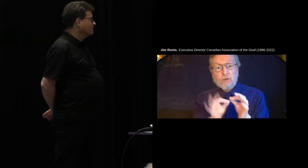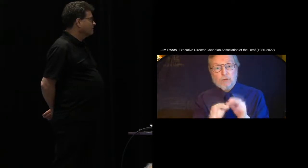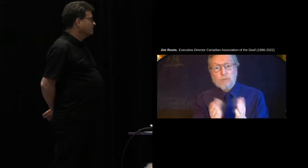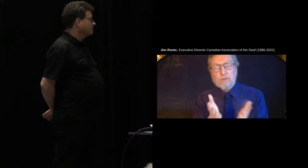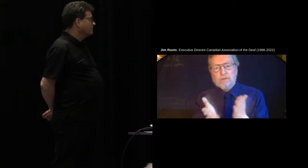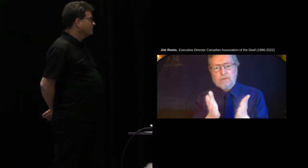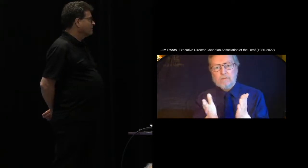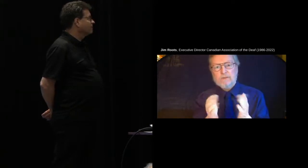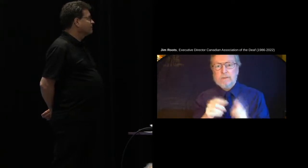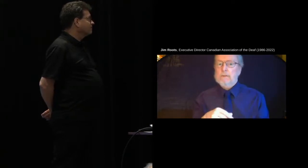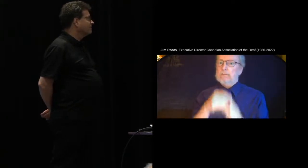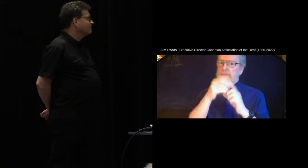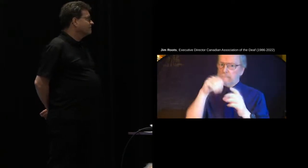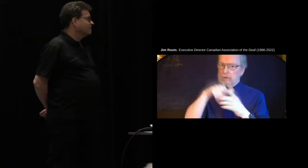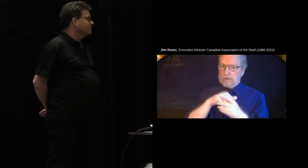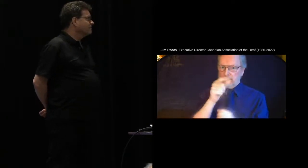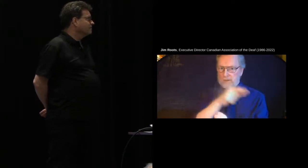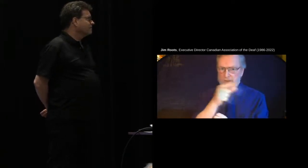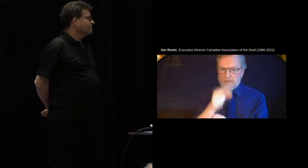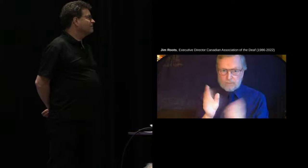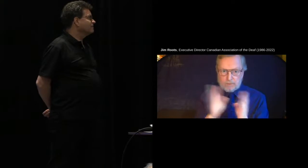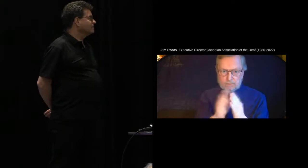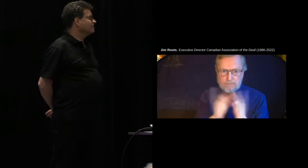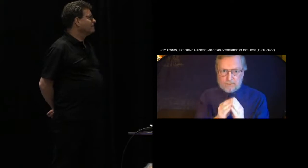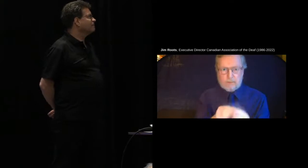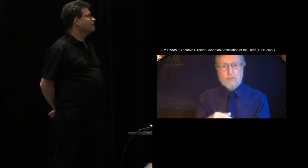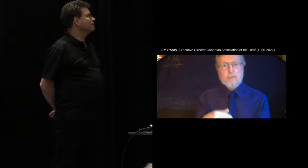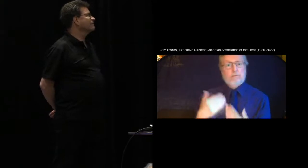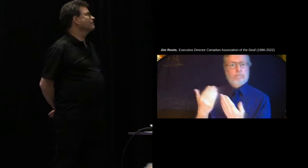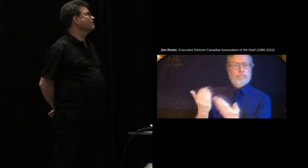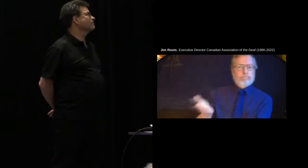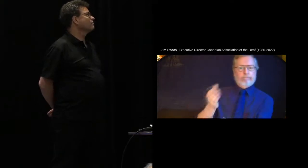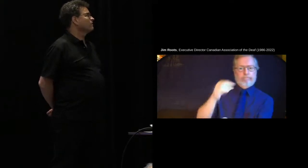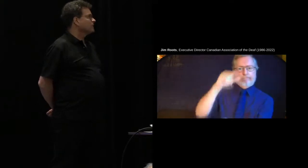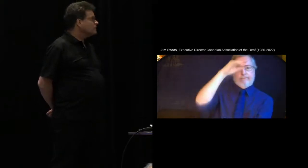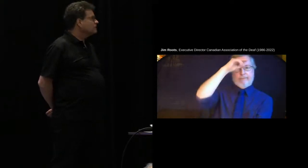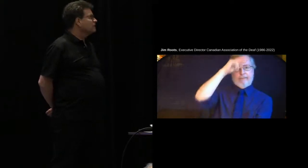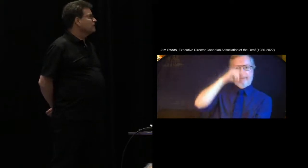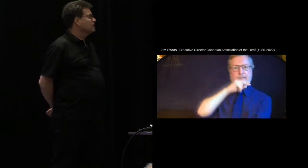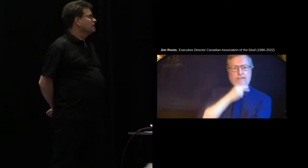Our right interpreting services in government meetings,